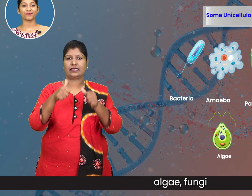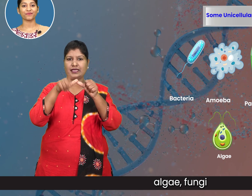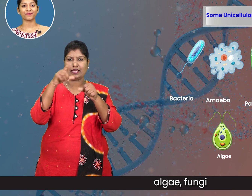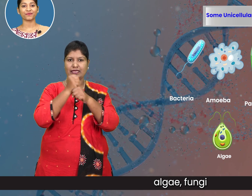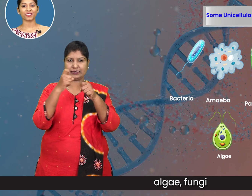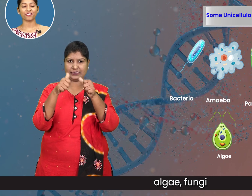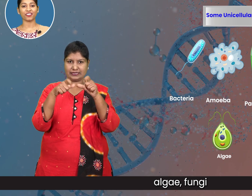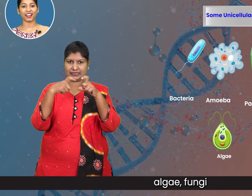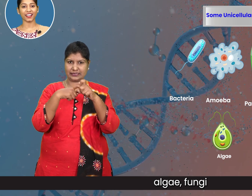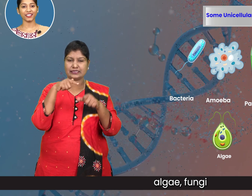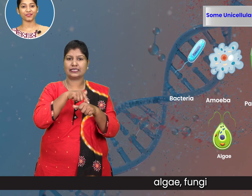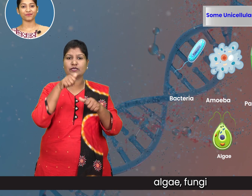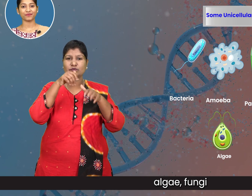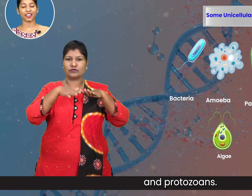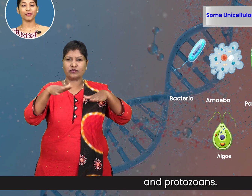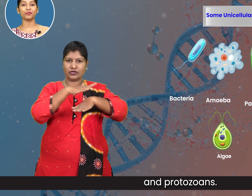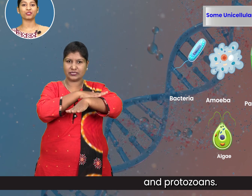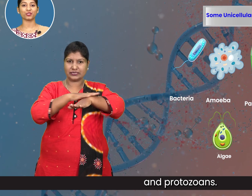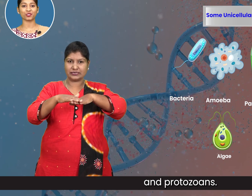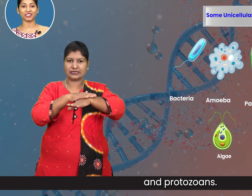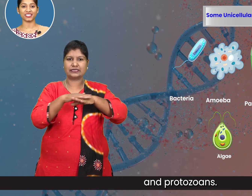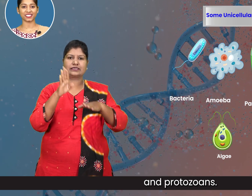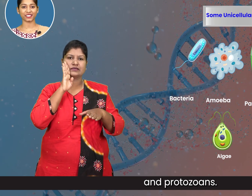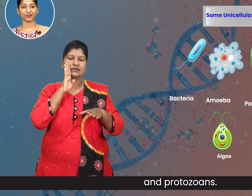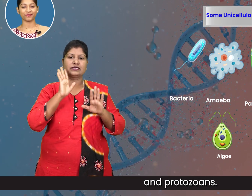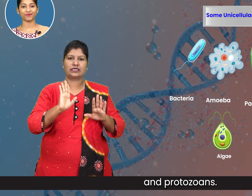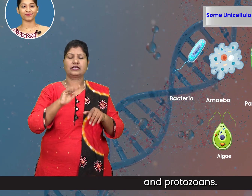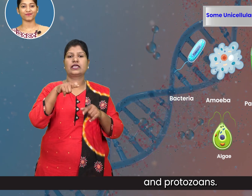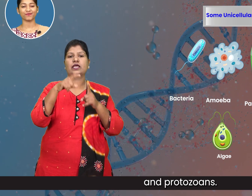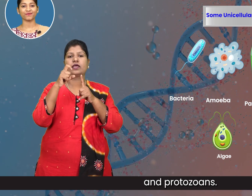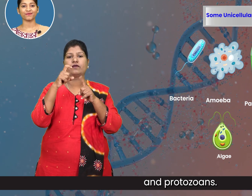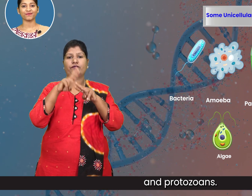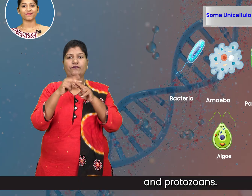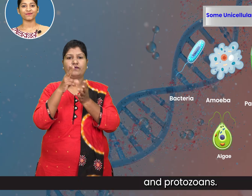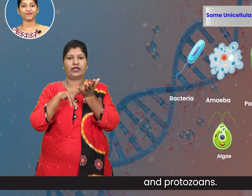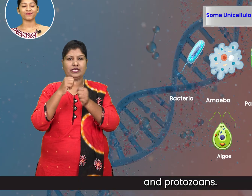algae, fungi and protozoans.